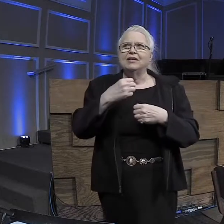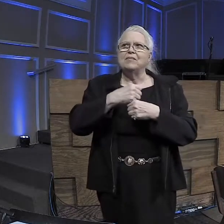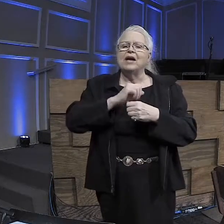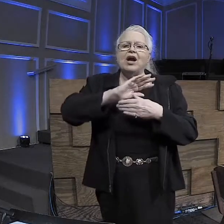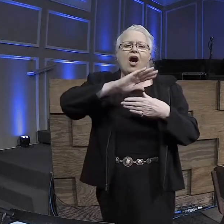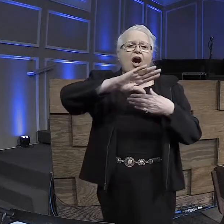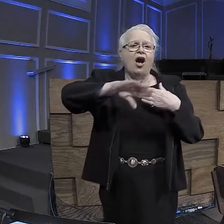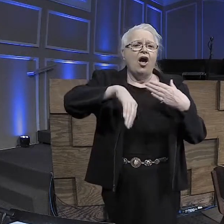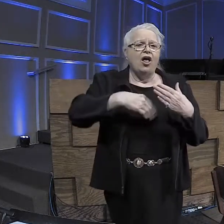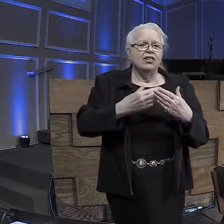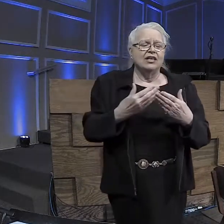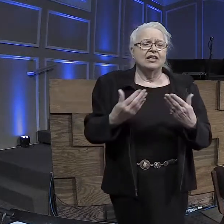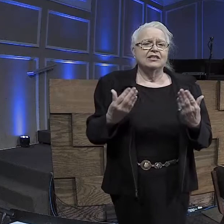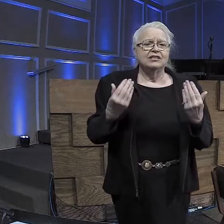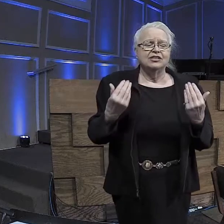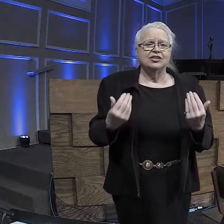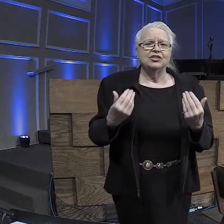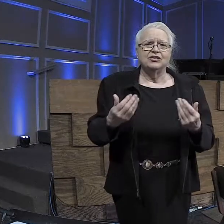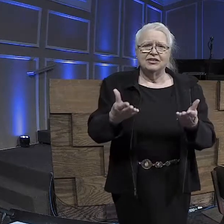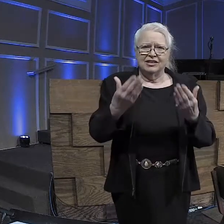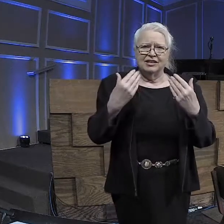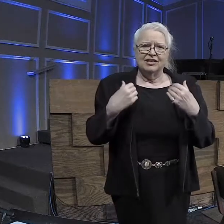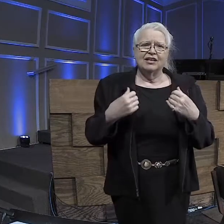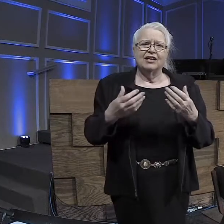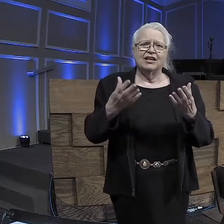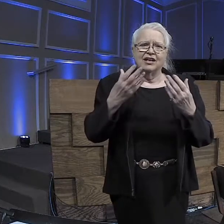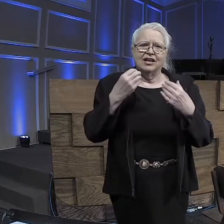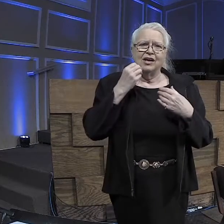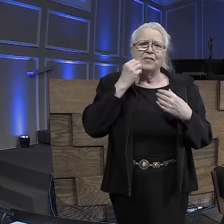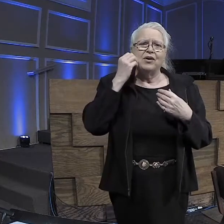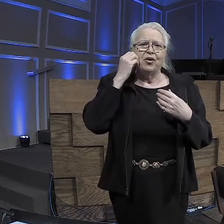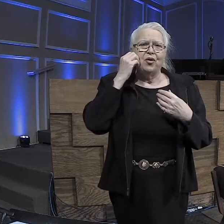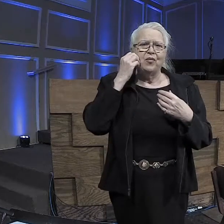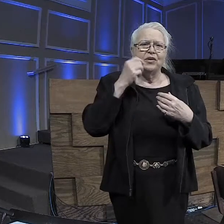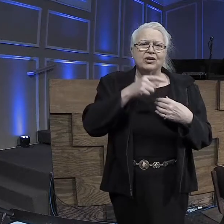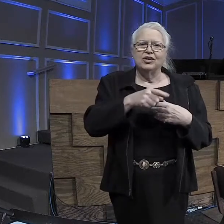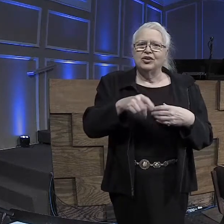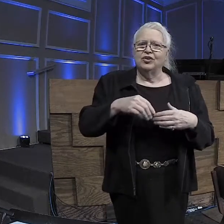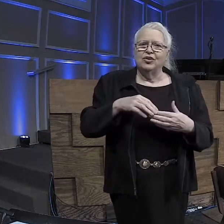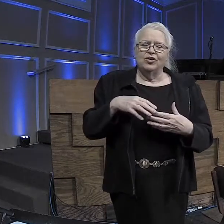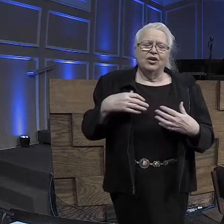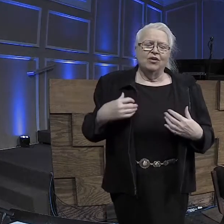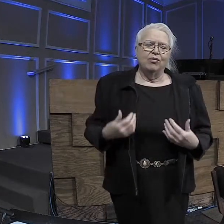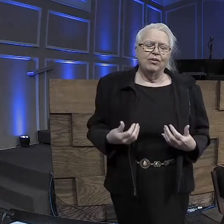Come back home. Come home, come home. Ye who are weary, come home.